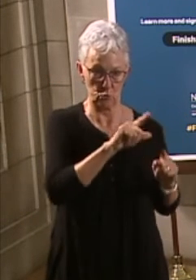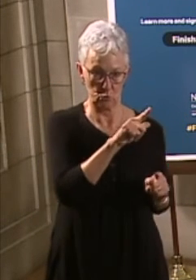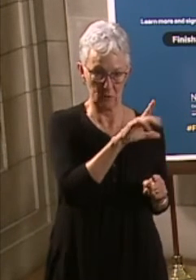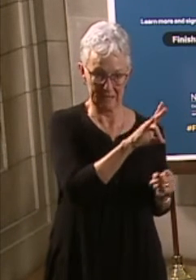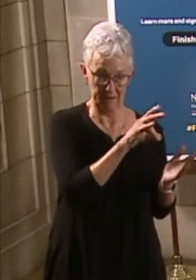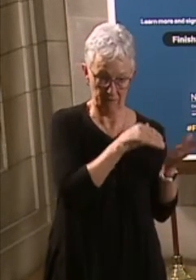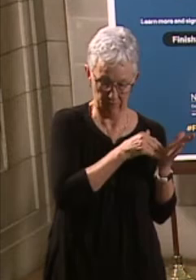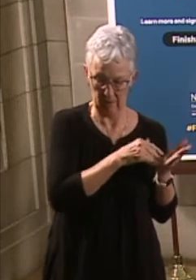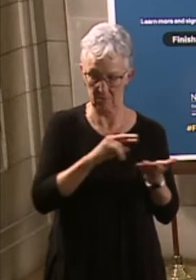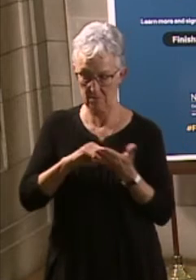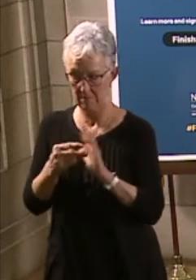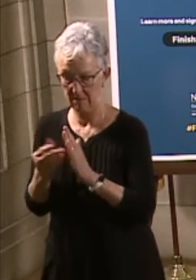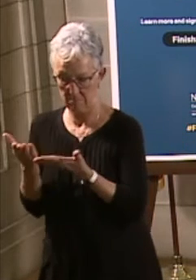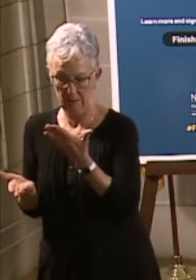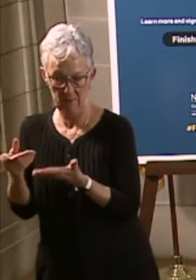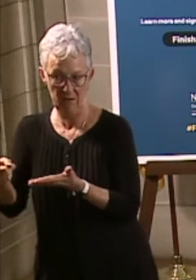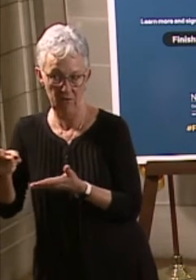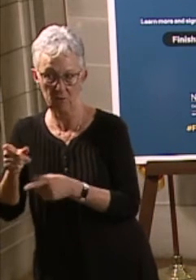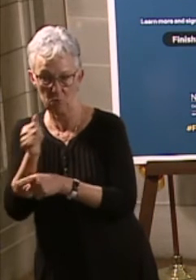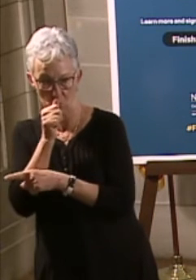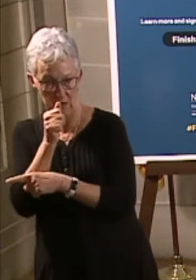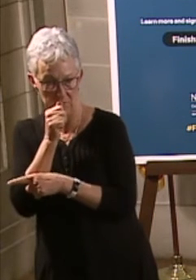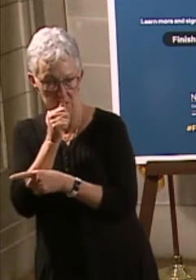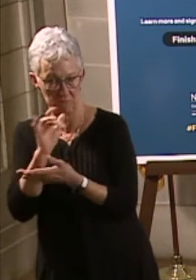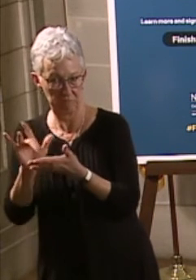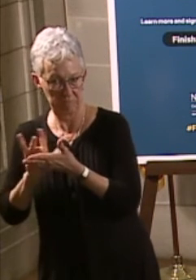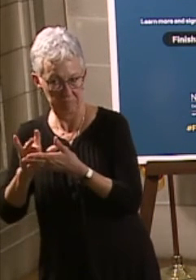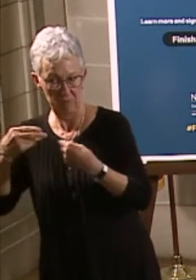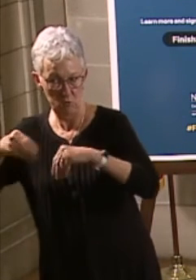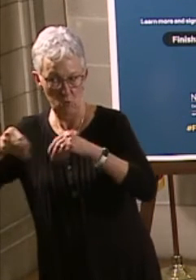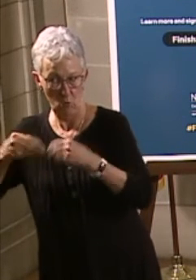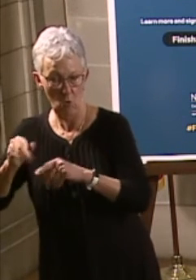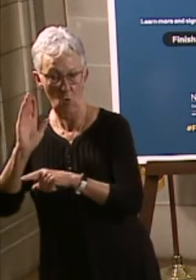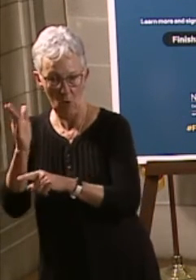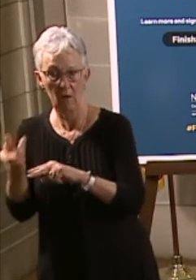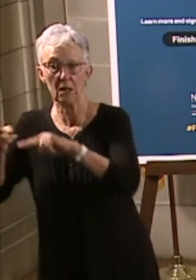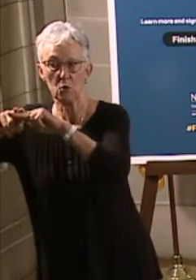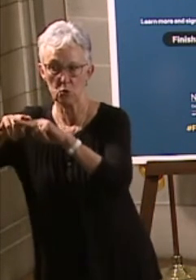well. So you can, obviously, we want people to sign up at